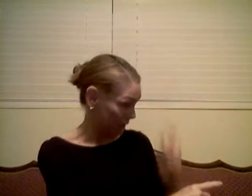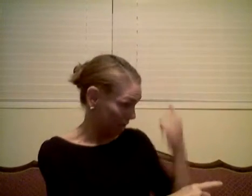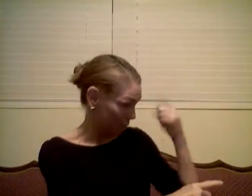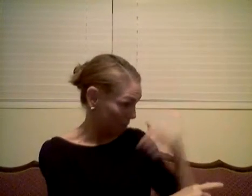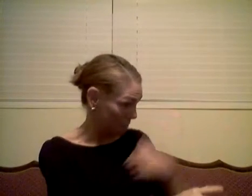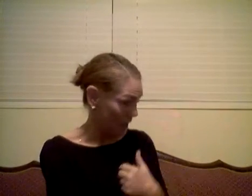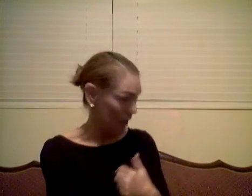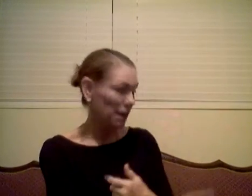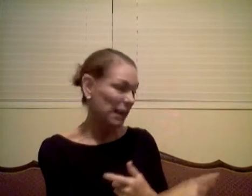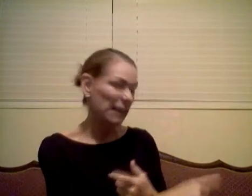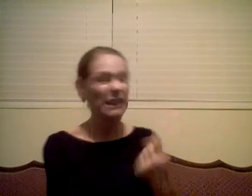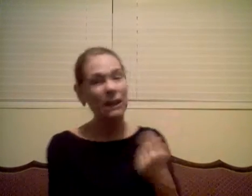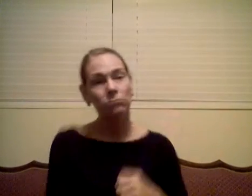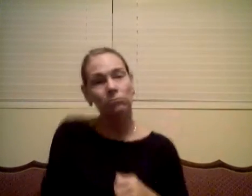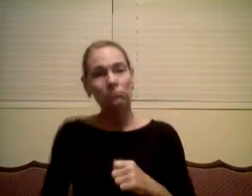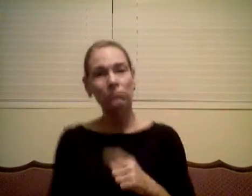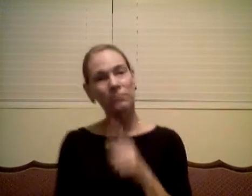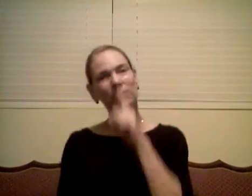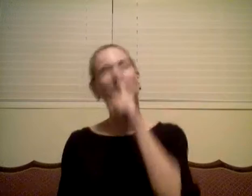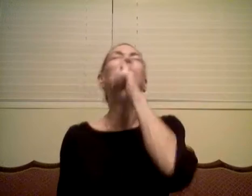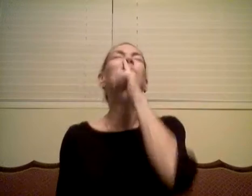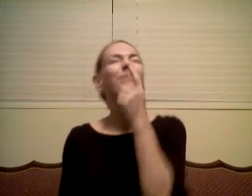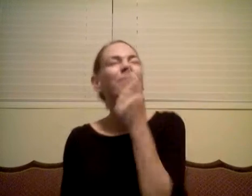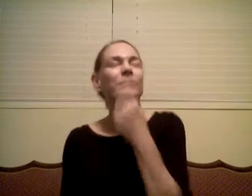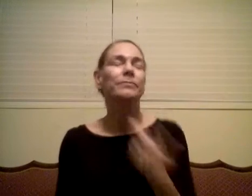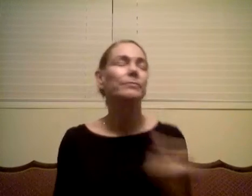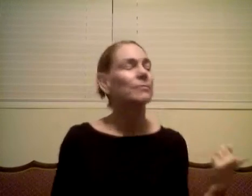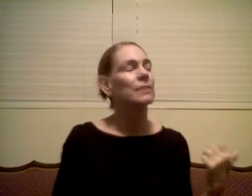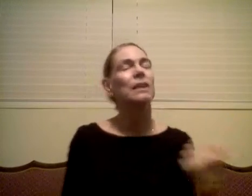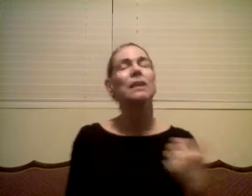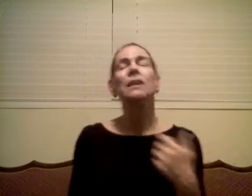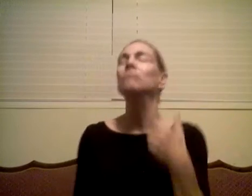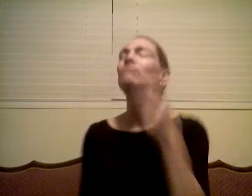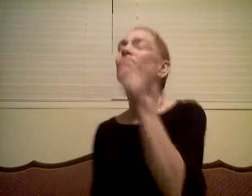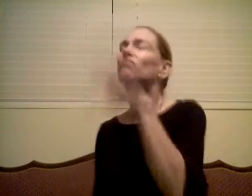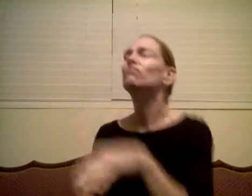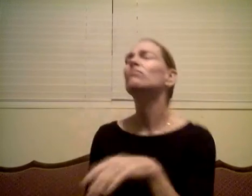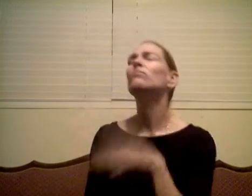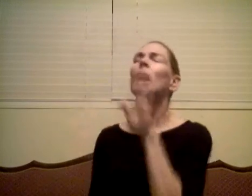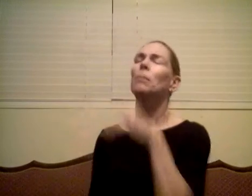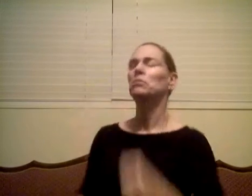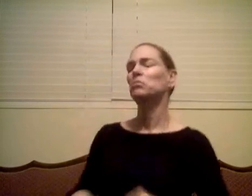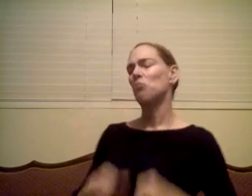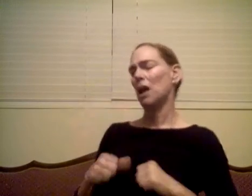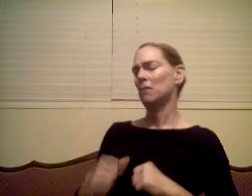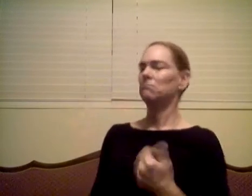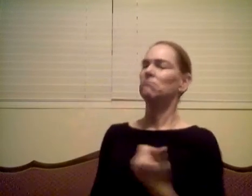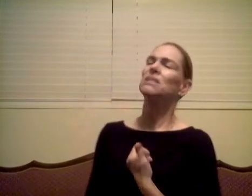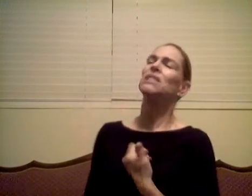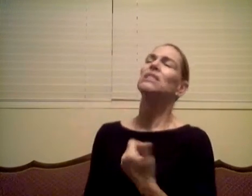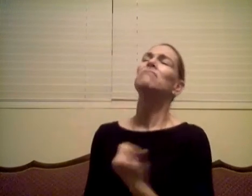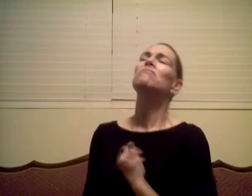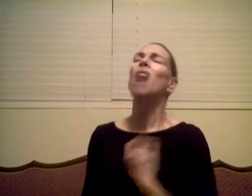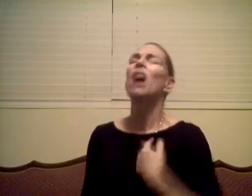okay, whatever, cocky, arrogant, whatever. And he's like, I pride myself on the fact that I keep track of financial markets